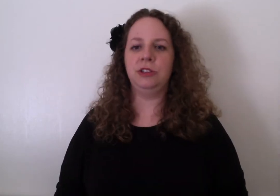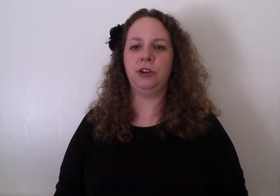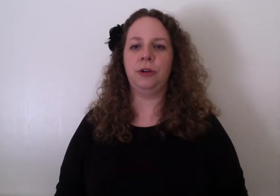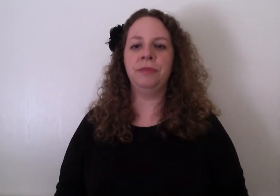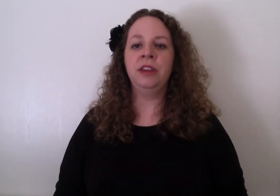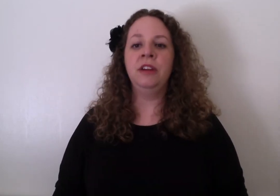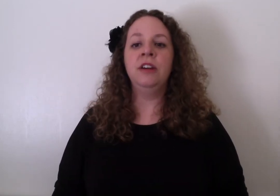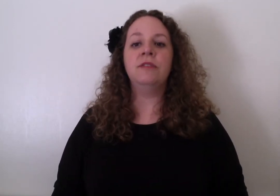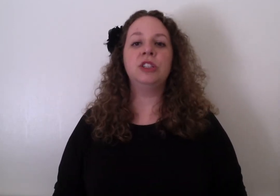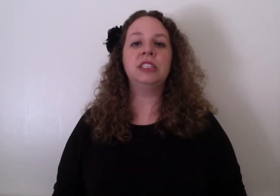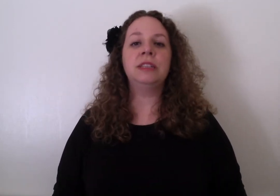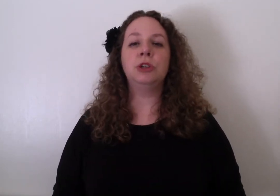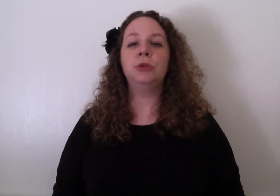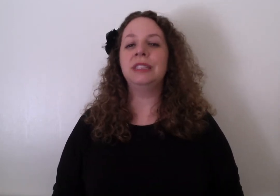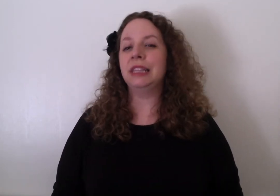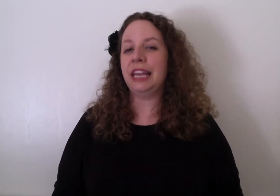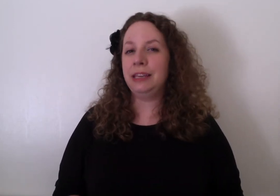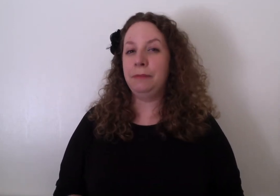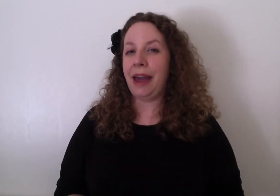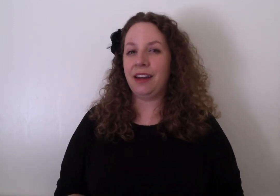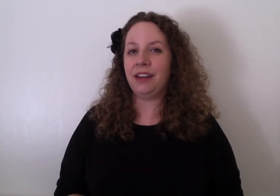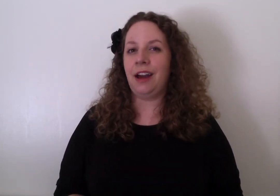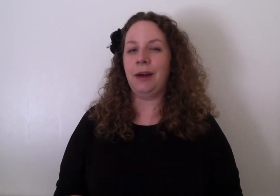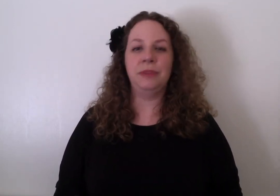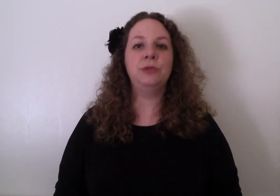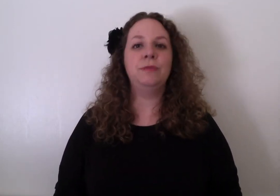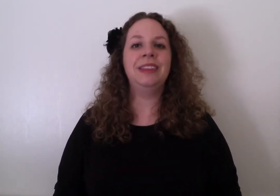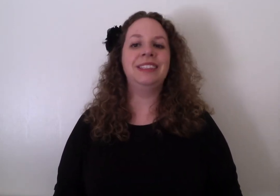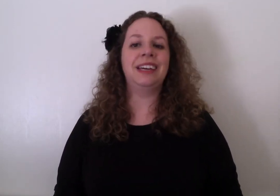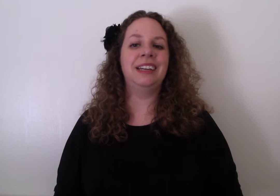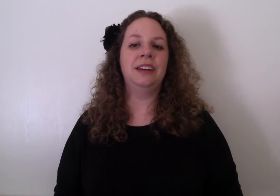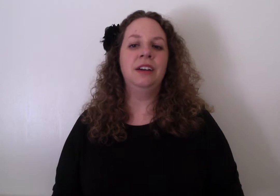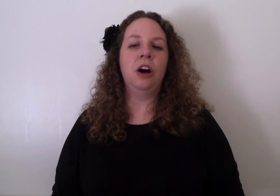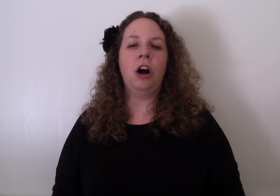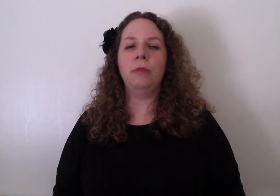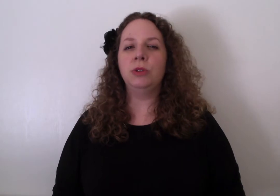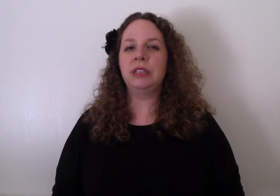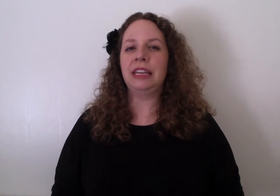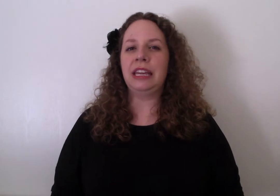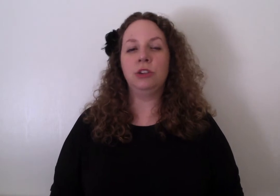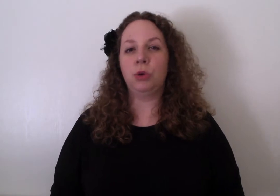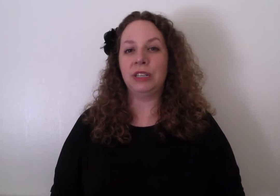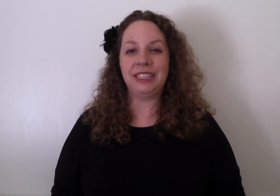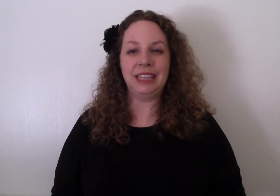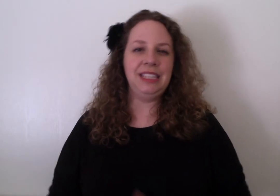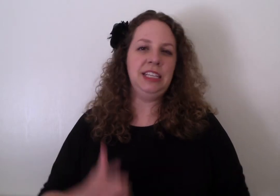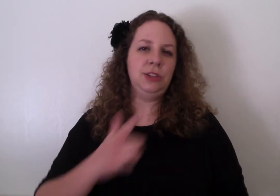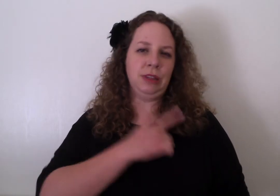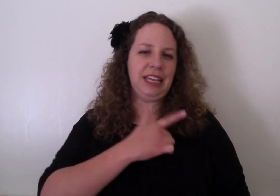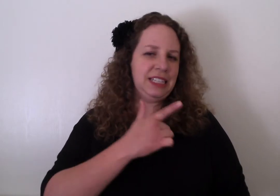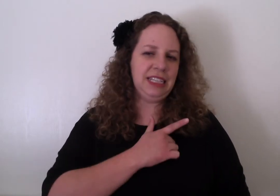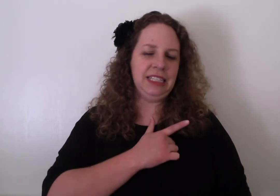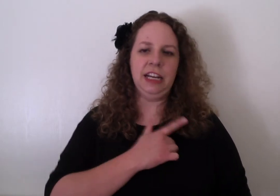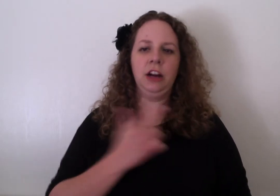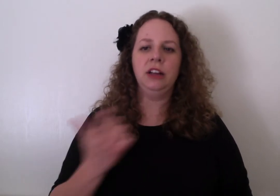circle. Versus someone who's laid back. This would be the sign almost getting towards lazy. So lazy is here, it's